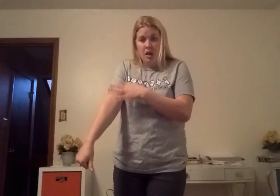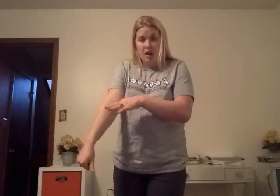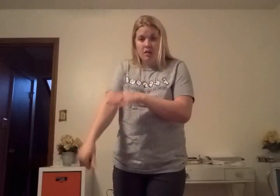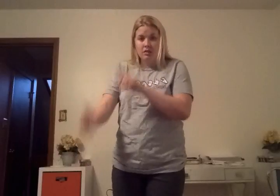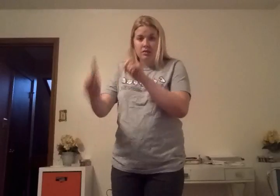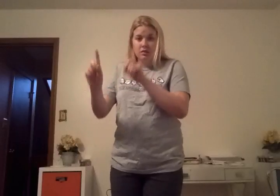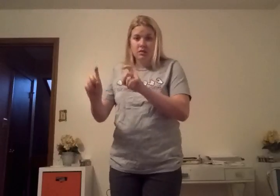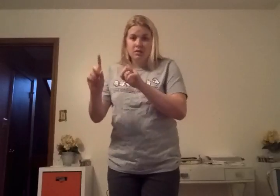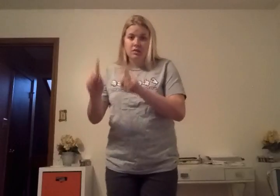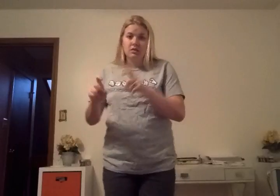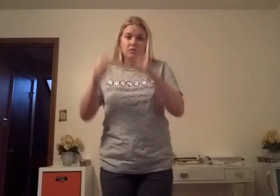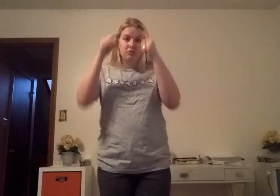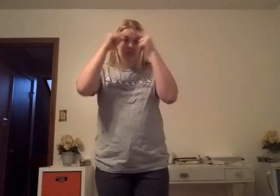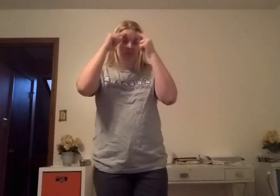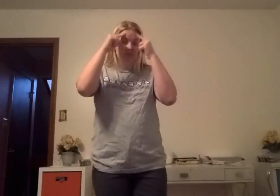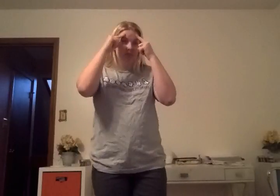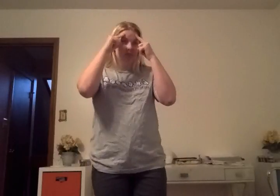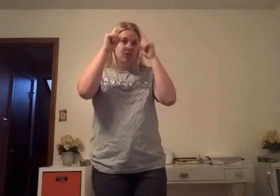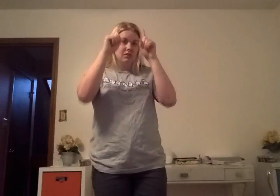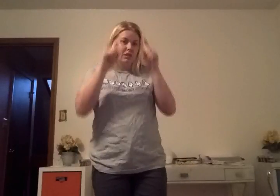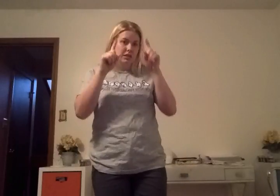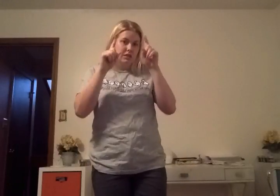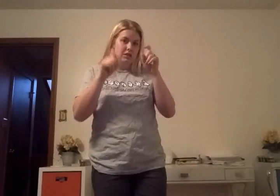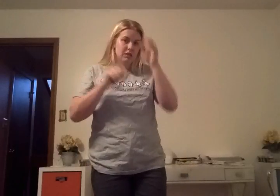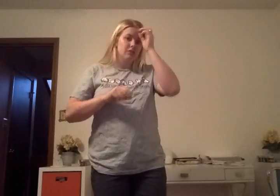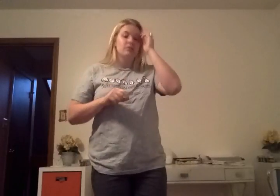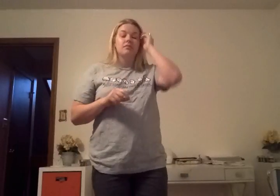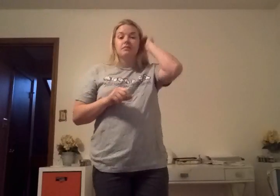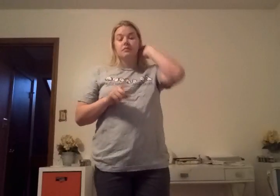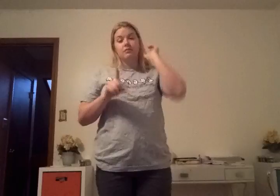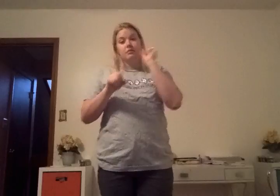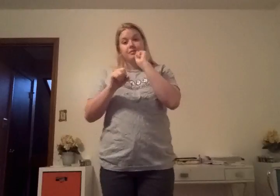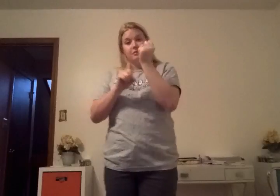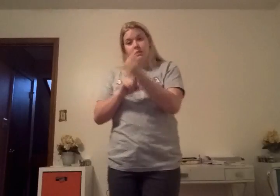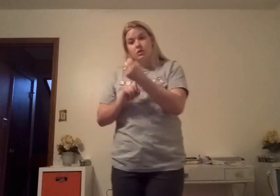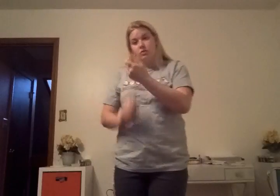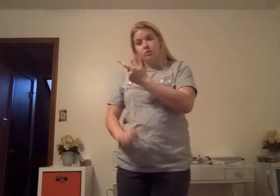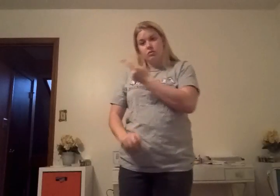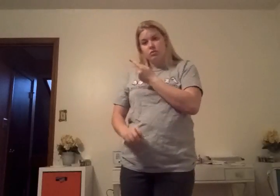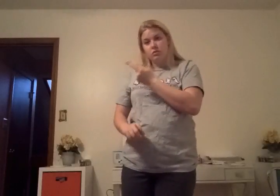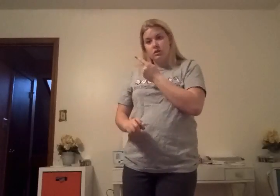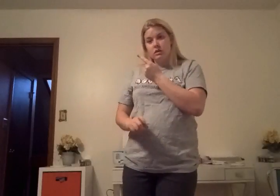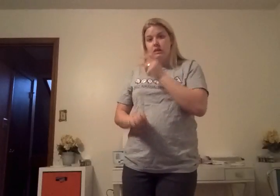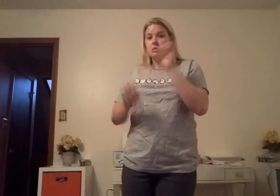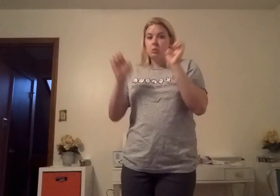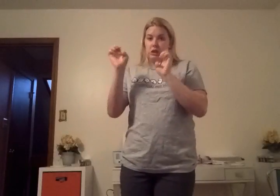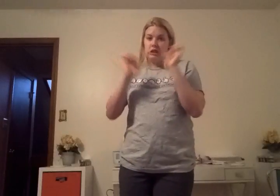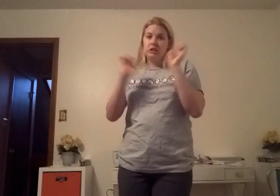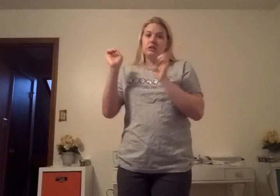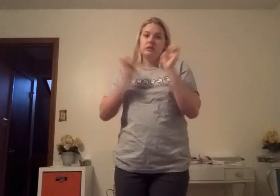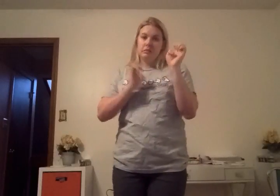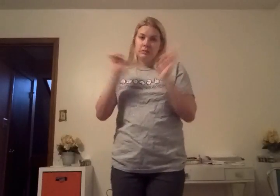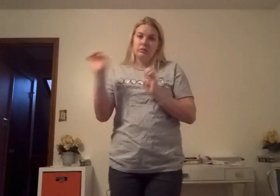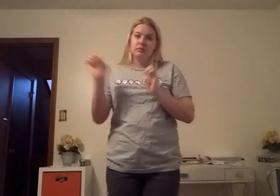physical and psychological evaluation. With our situation, because we were kind of an emergency situation, I did everything in like